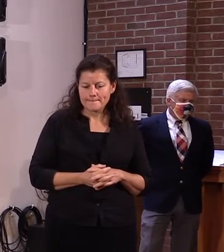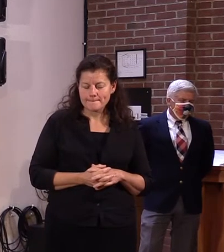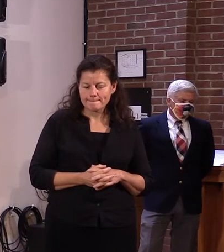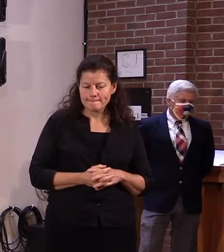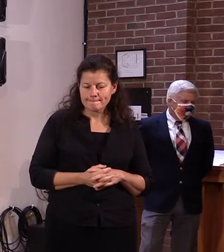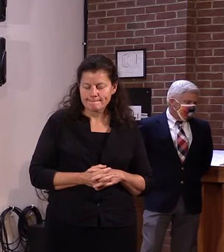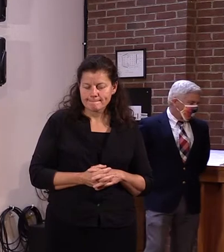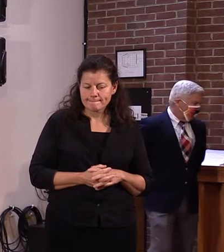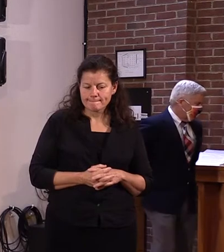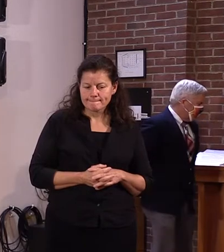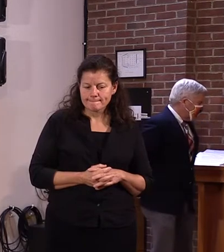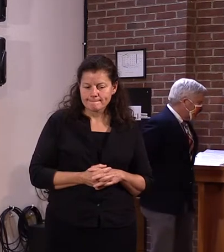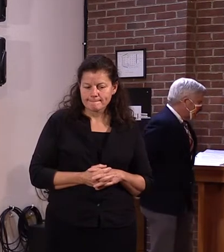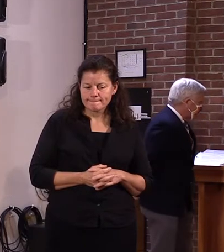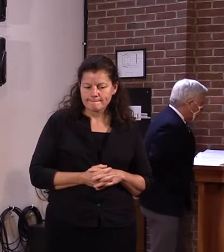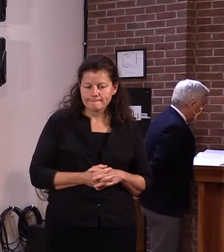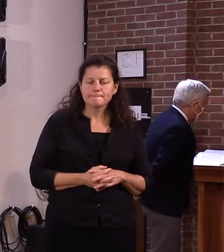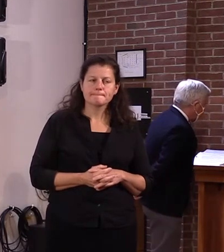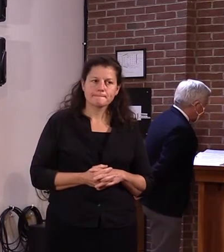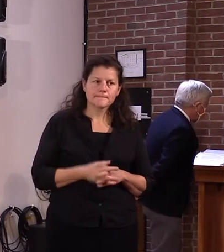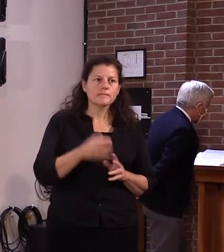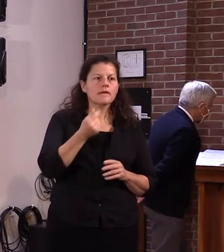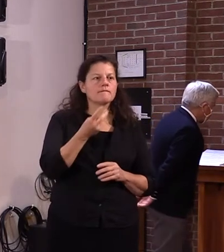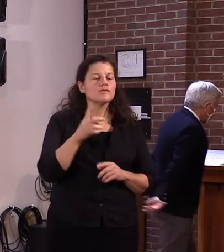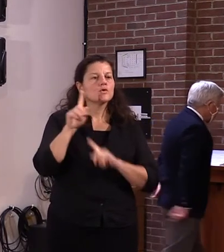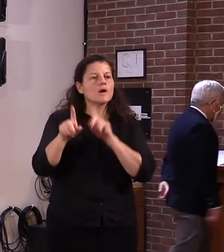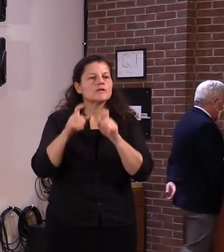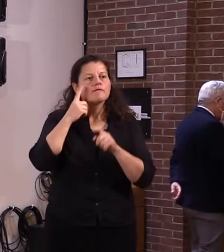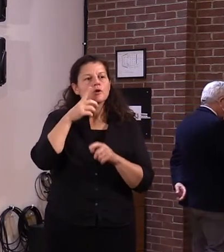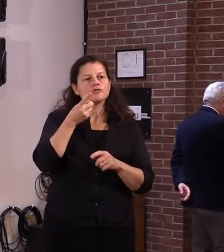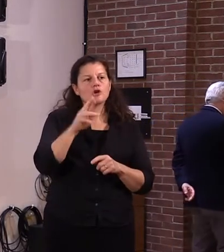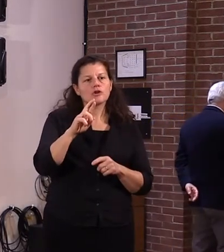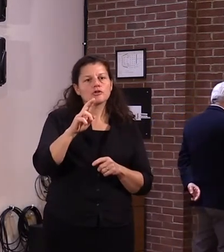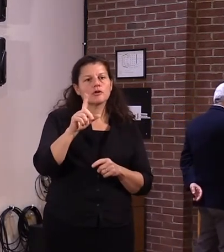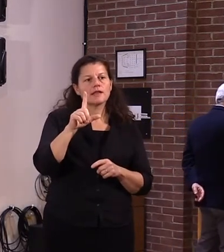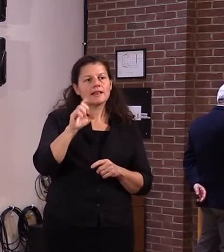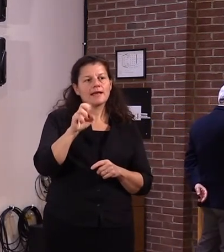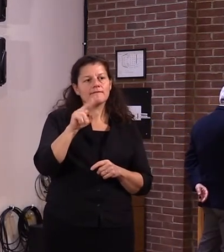Great, thanks. I've got a couple questions for Dr. Levine, if I may.